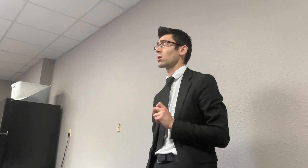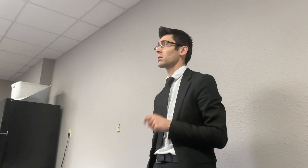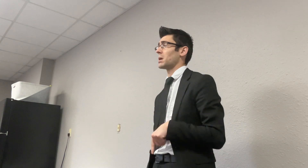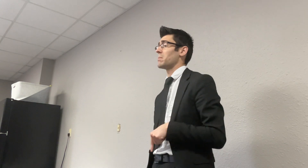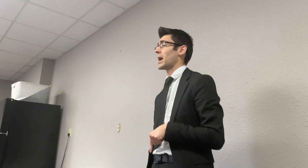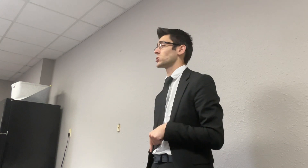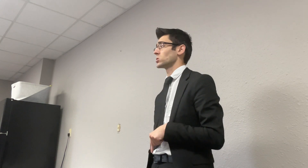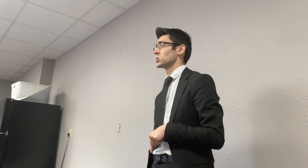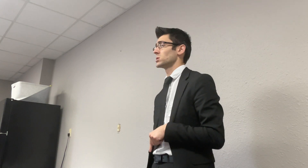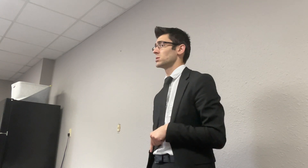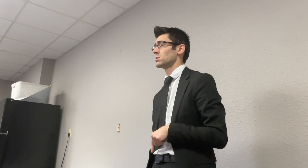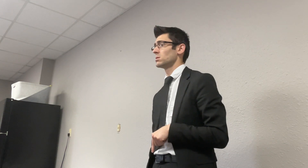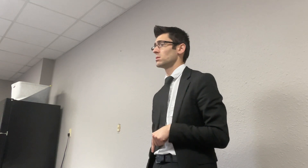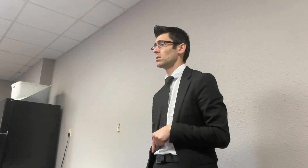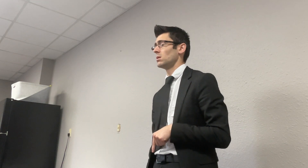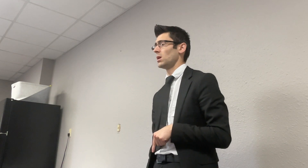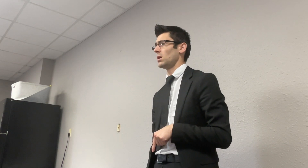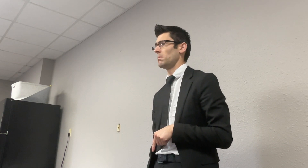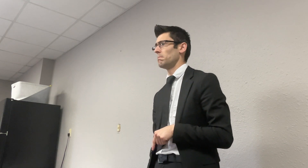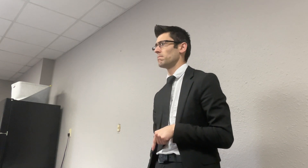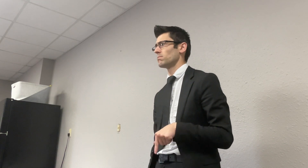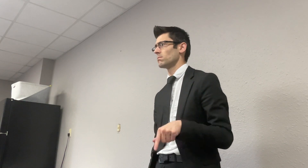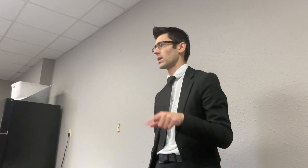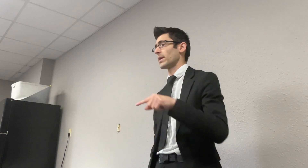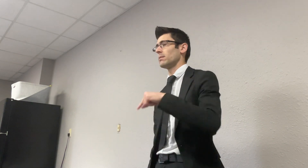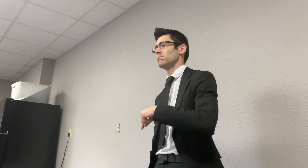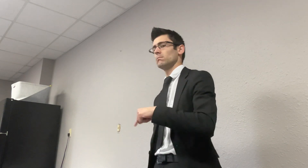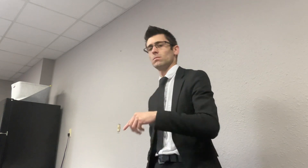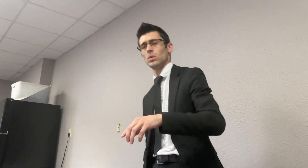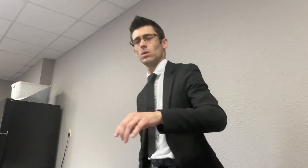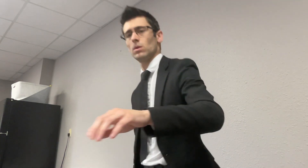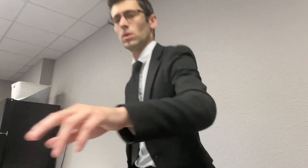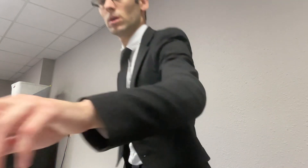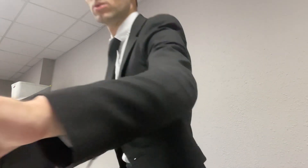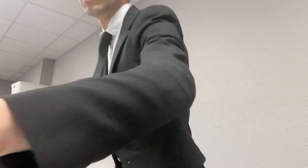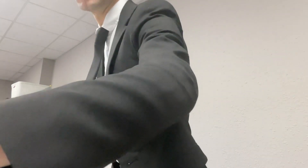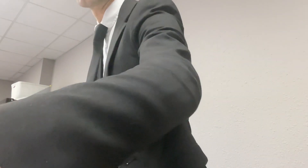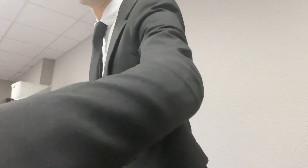started my bachelor's, and then I'll turn this off.